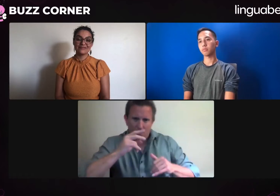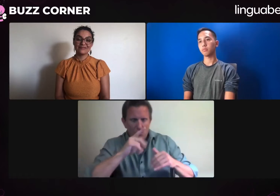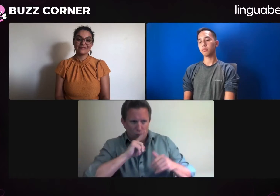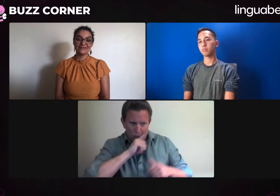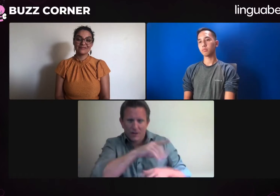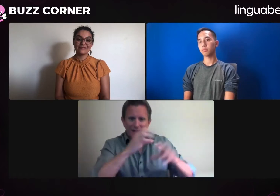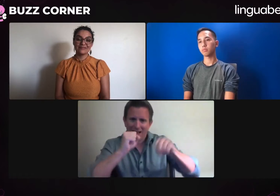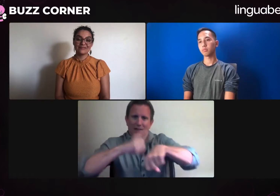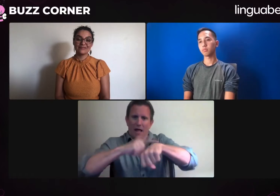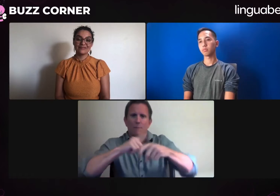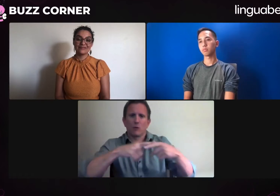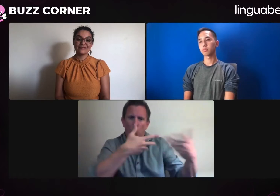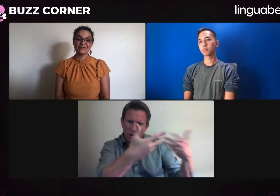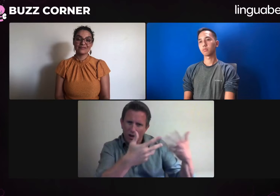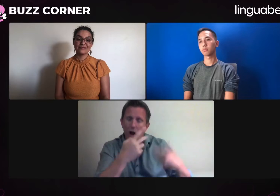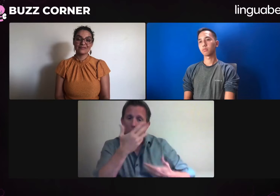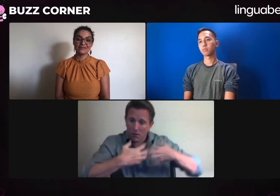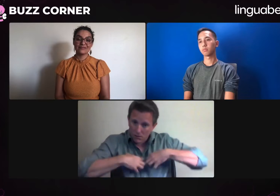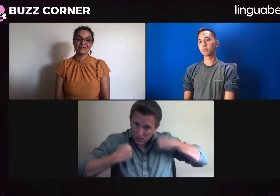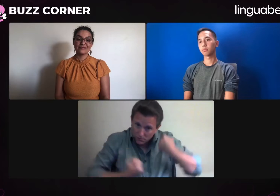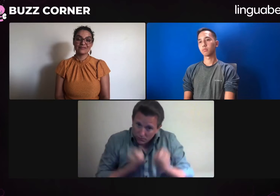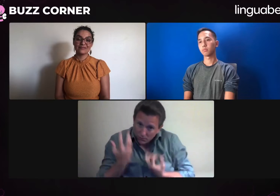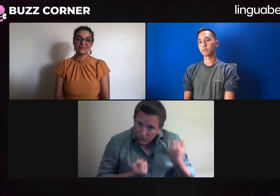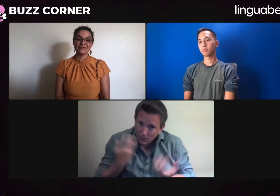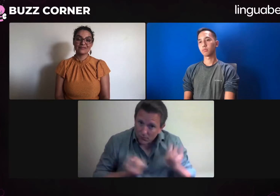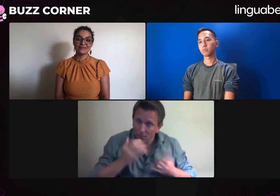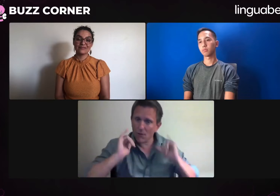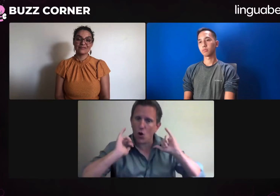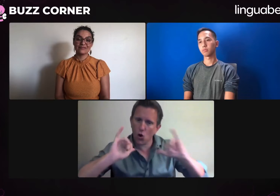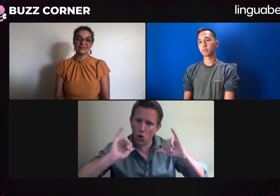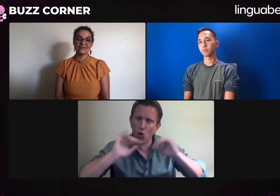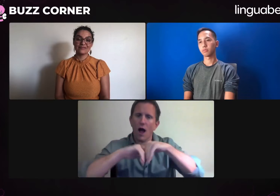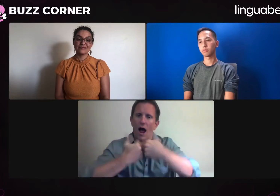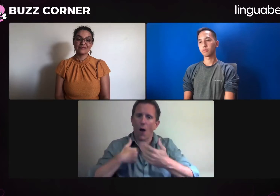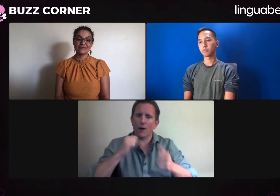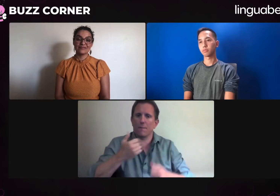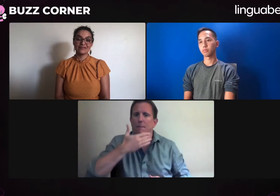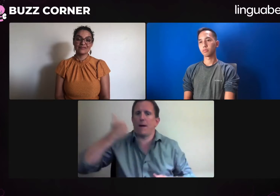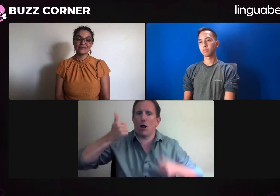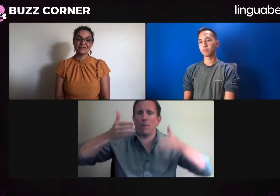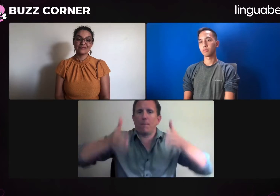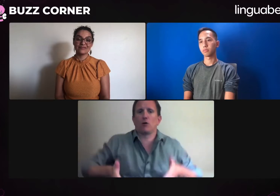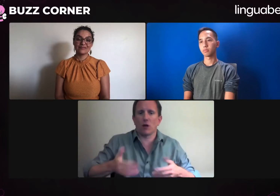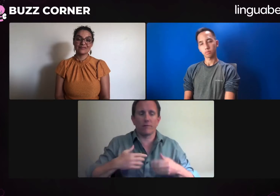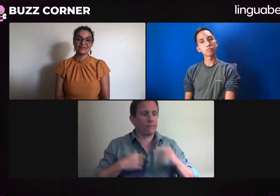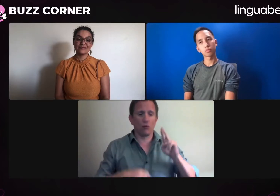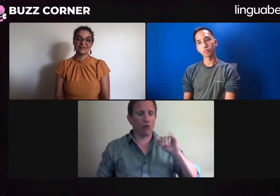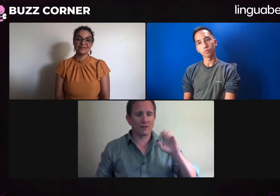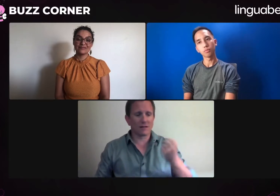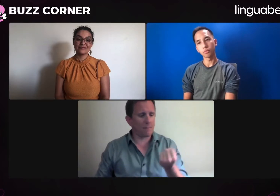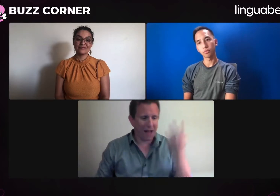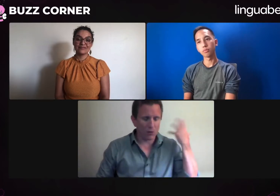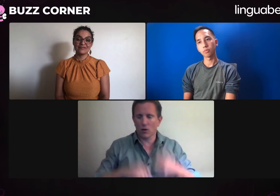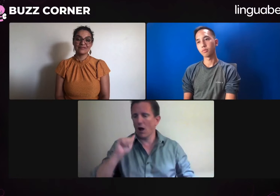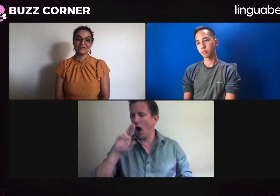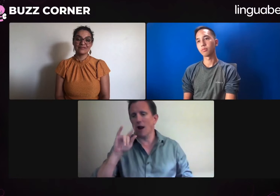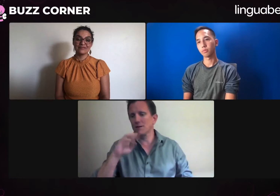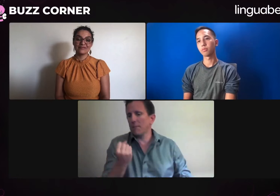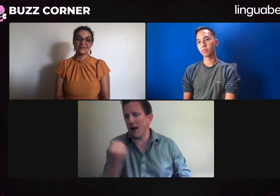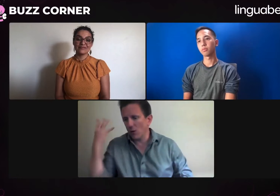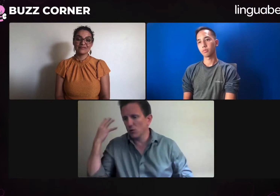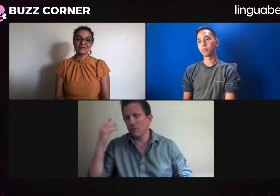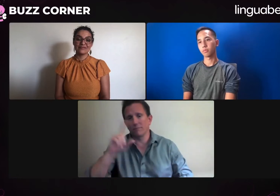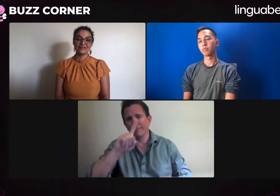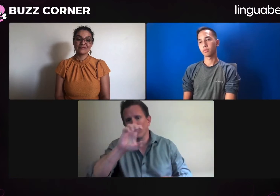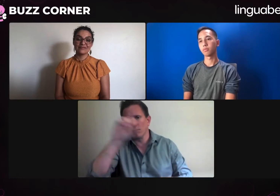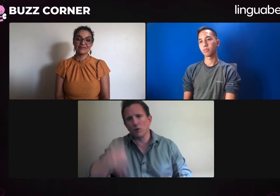the situation, we move on. And so, of course, we need to unpack. We need to invest time into these conversations.